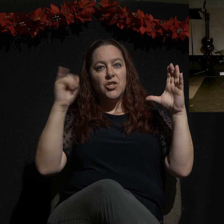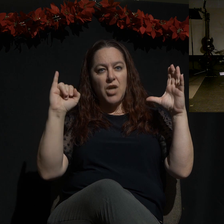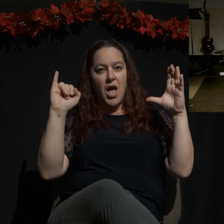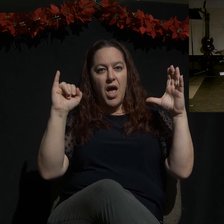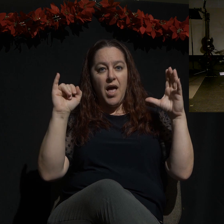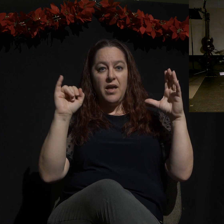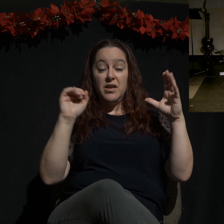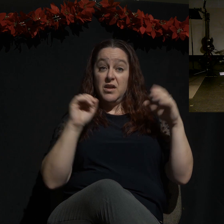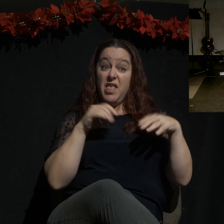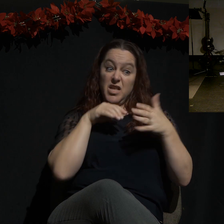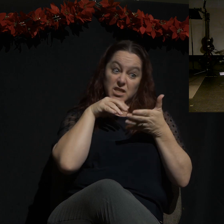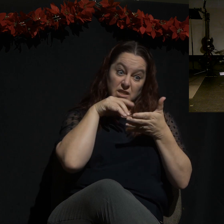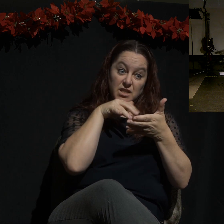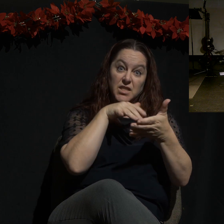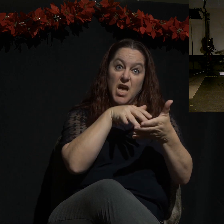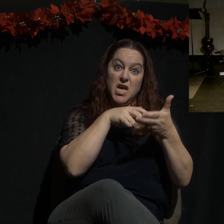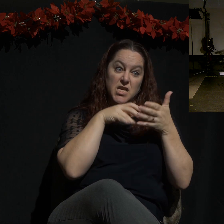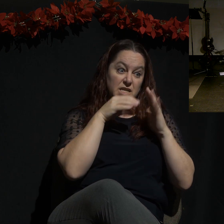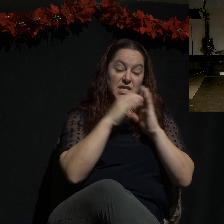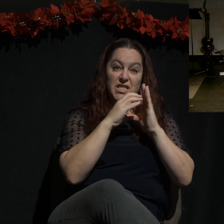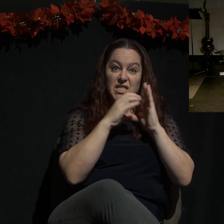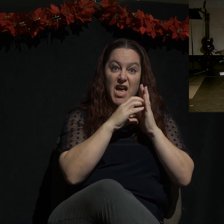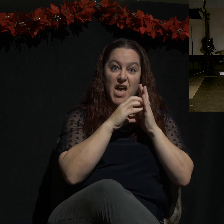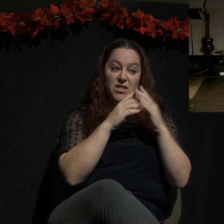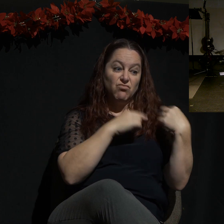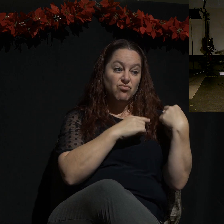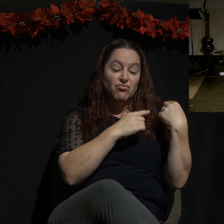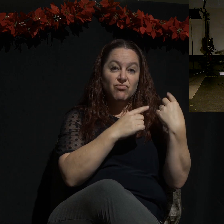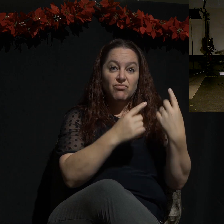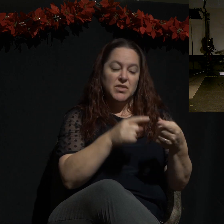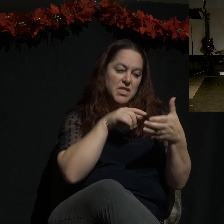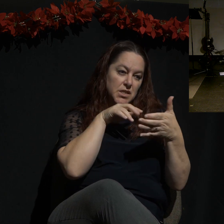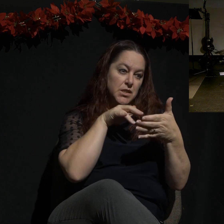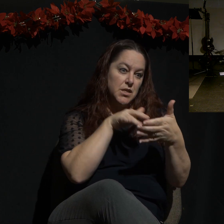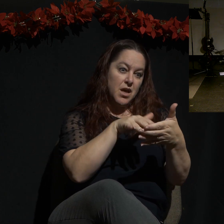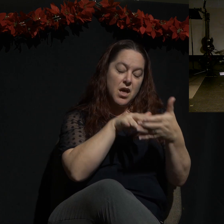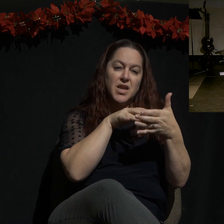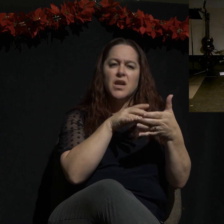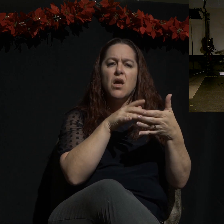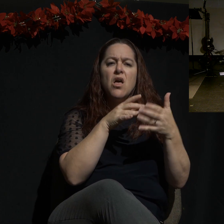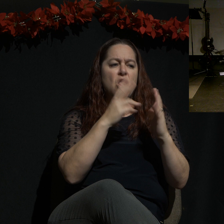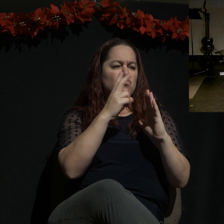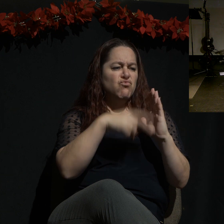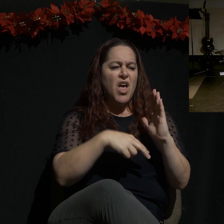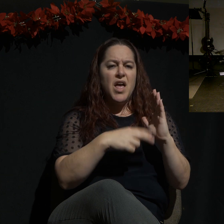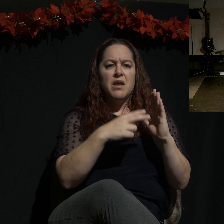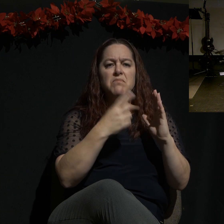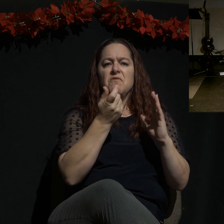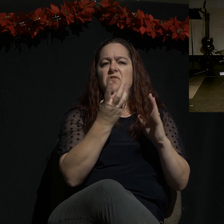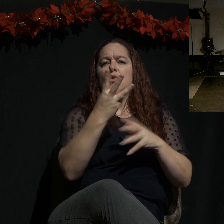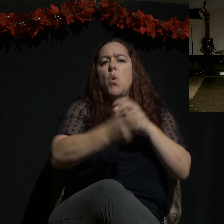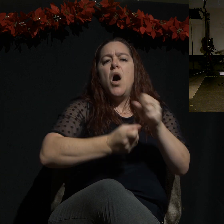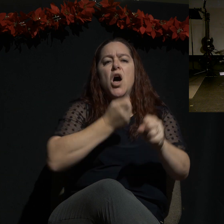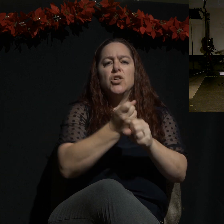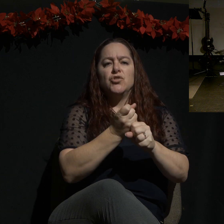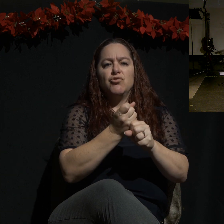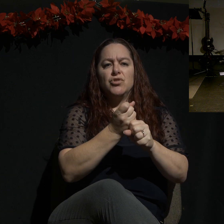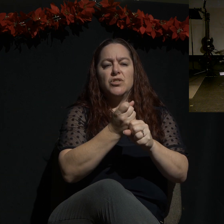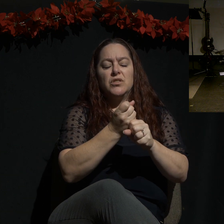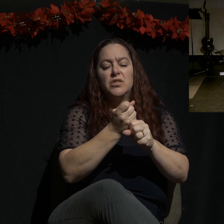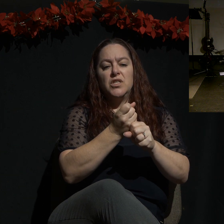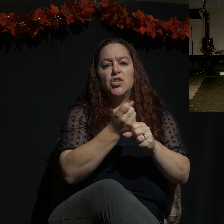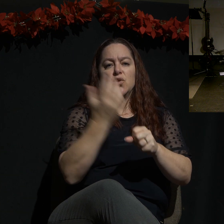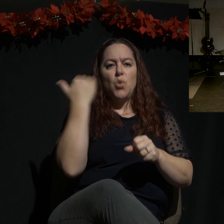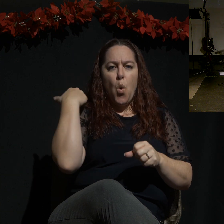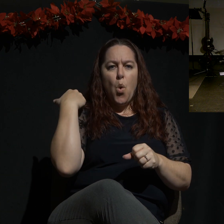They studied these texts. These texts that they probably read were hundreds of years old from the